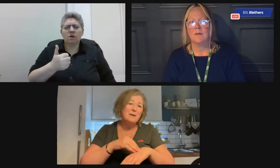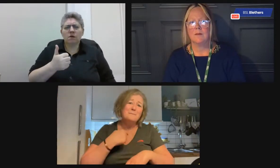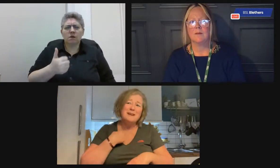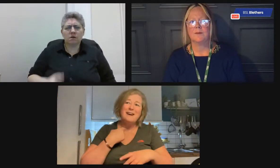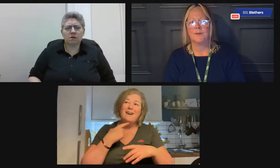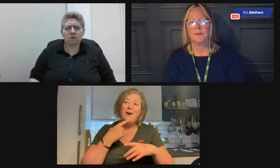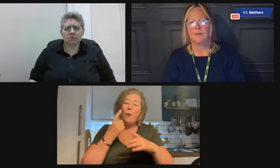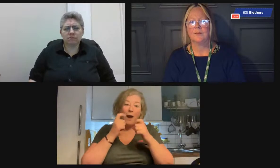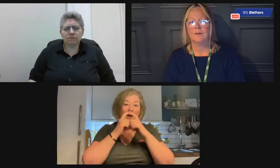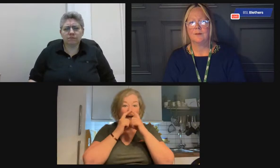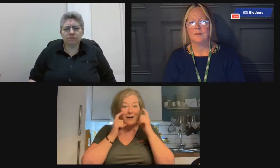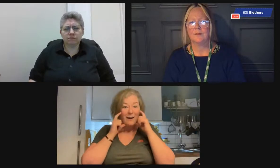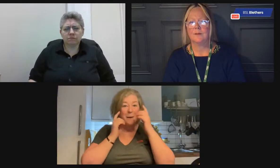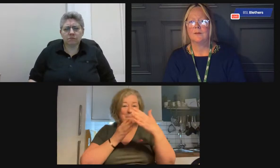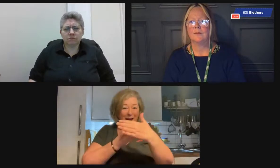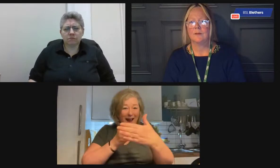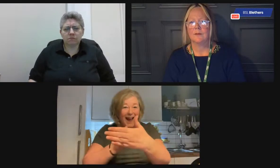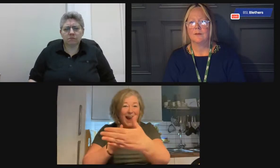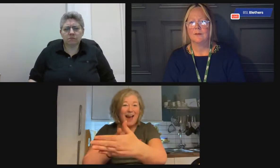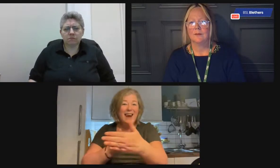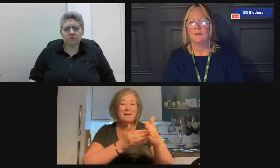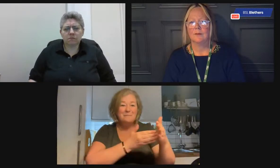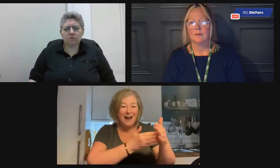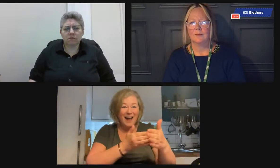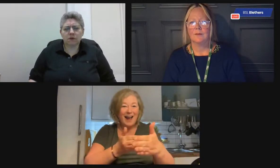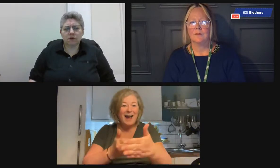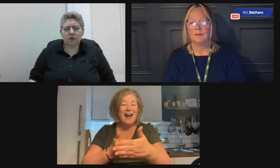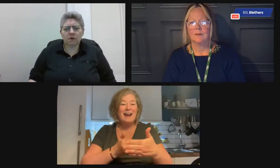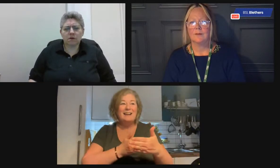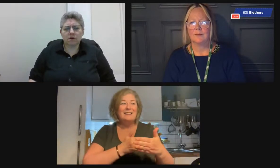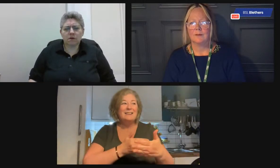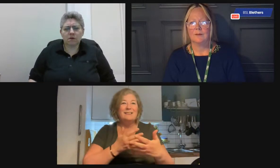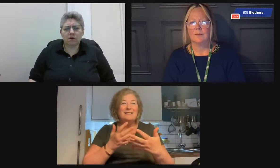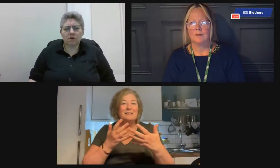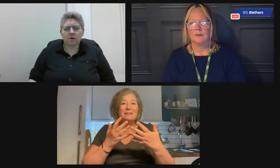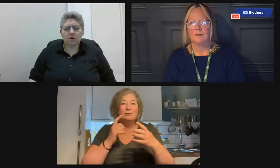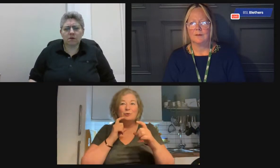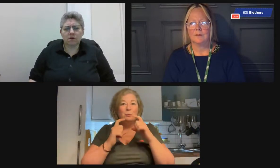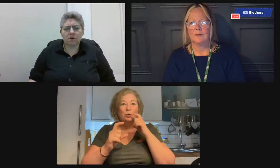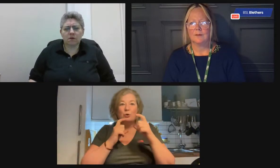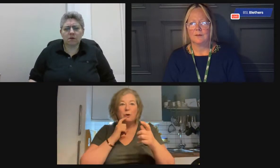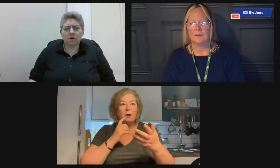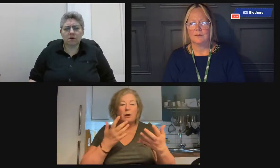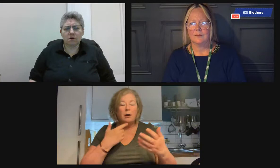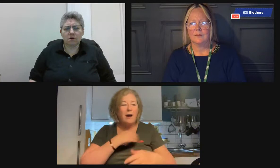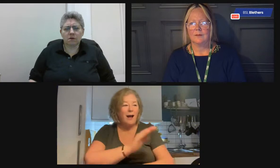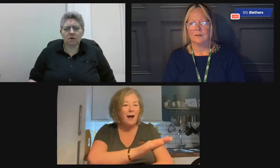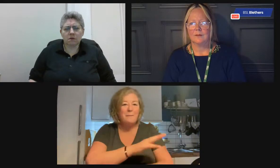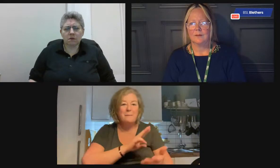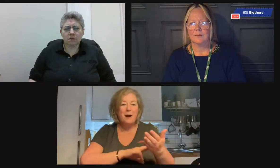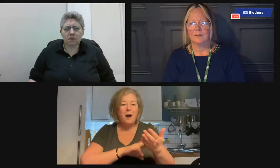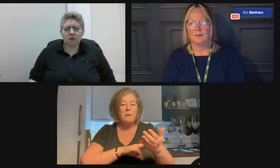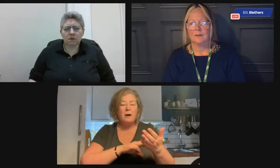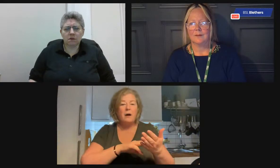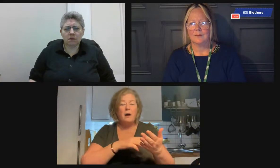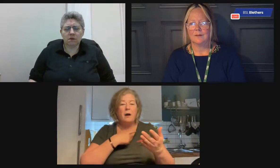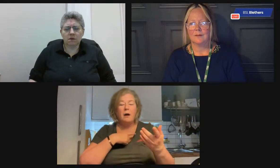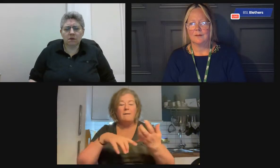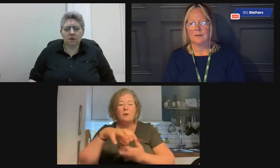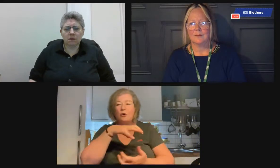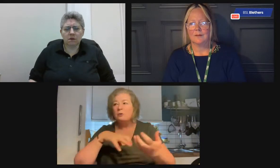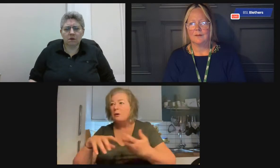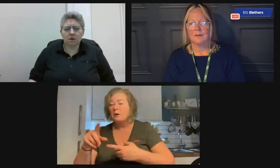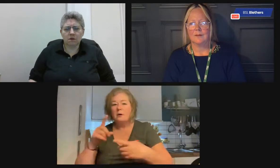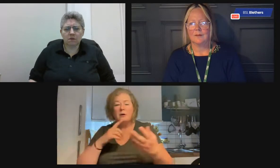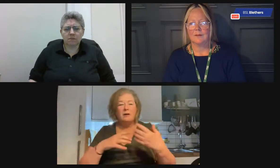did you find the effect of that really emotionally? totally affected me. The masks were just barriers to everything. I